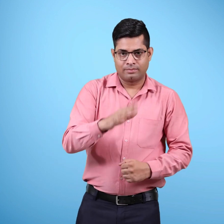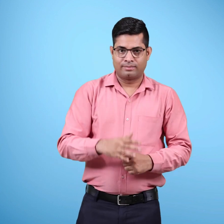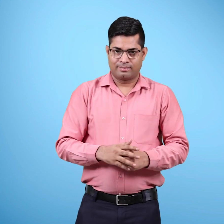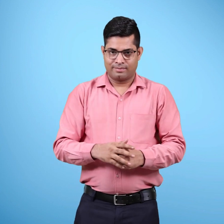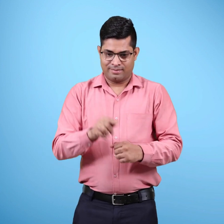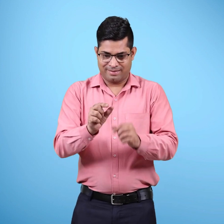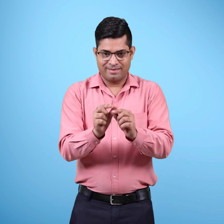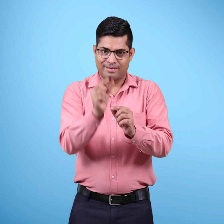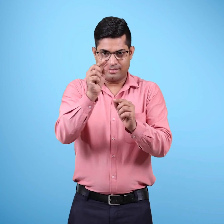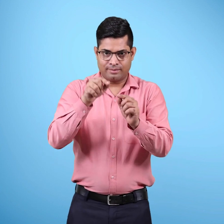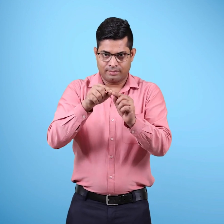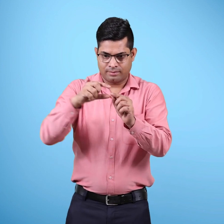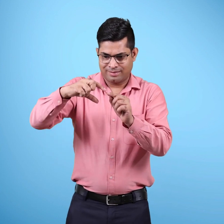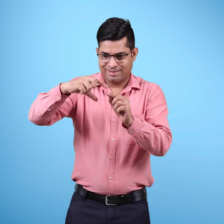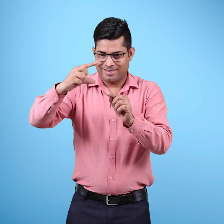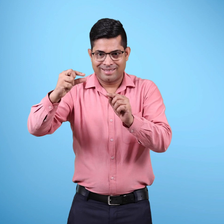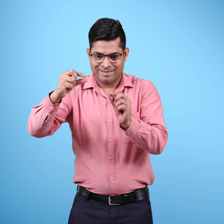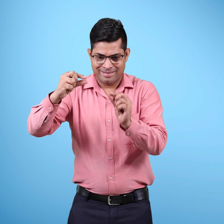Do all the leaves have petioles?